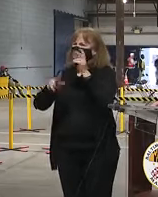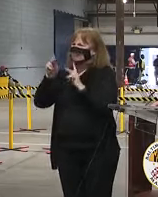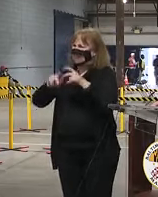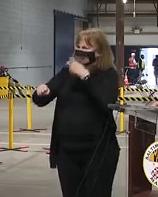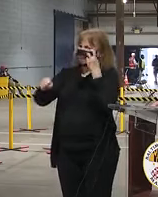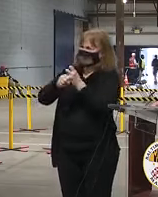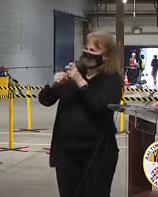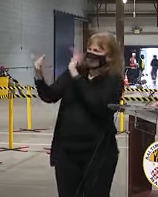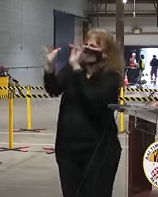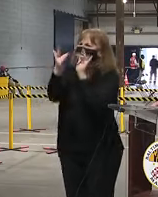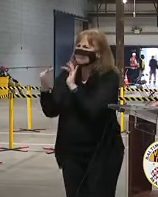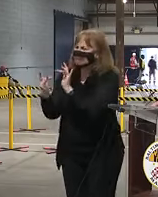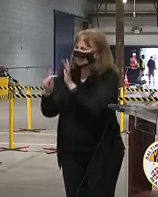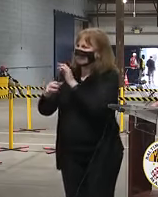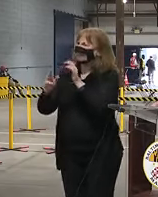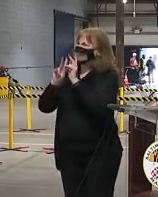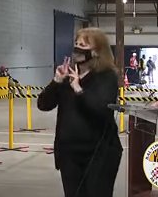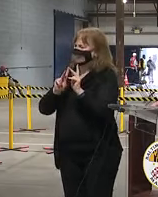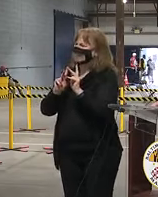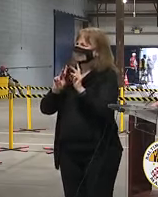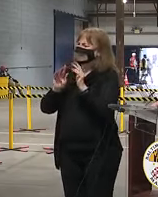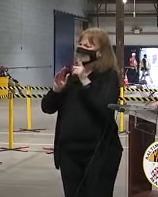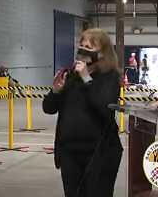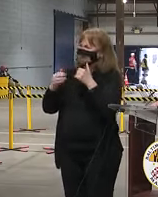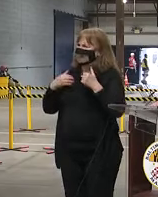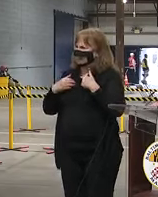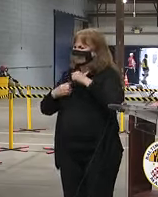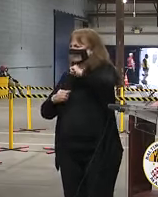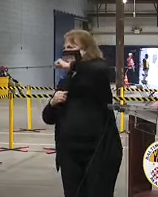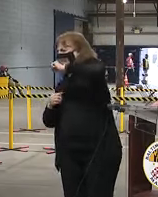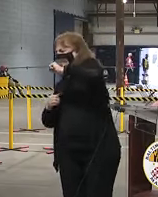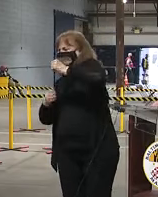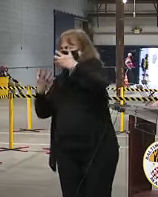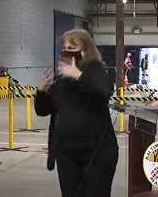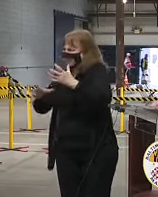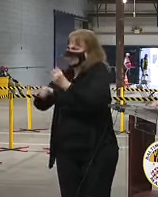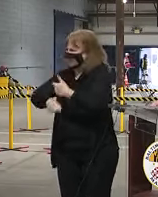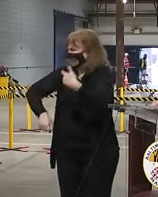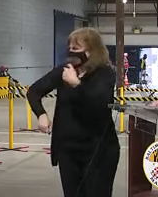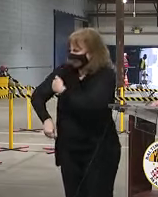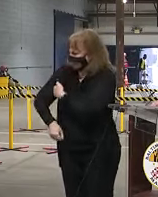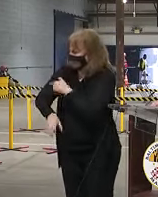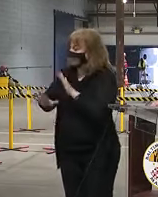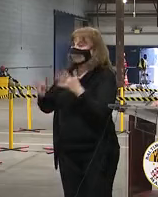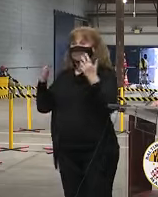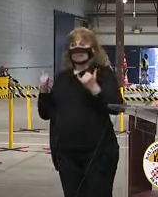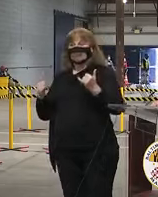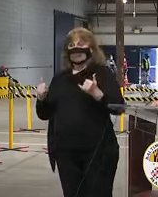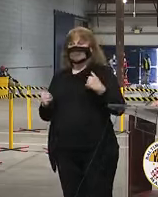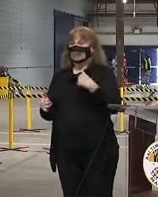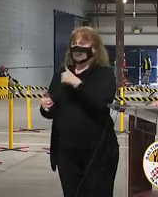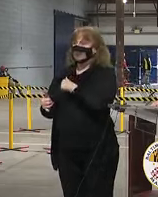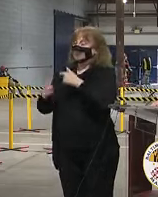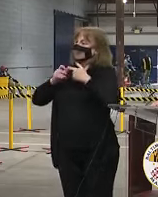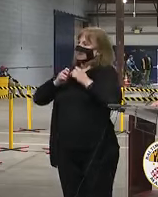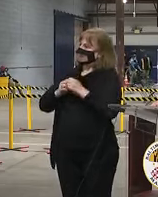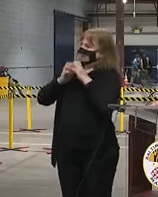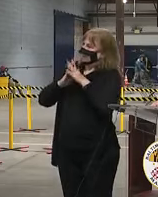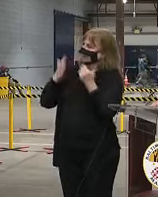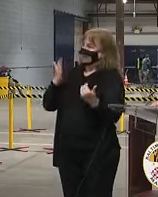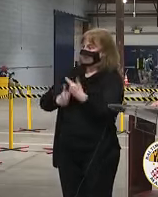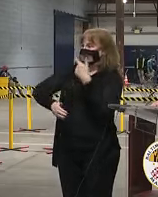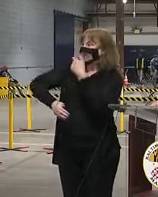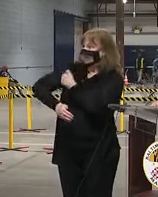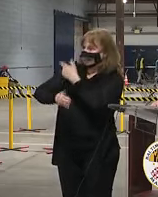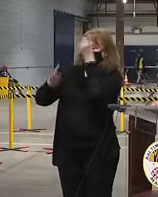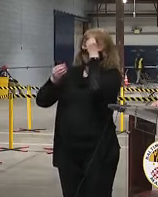those communities that we know have reservations about receiving their vaccine. And today, we're also launching a new